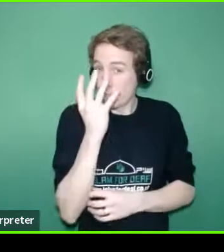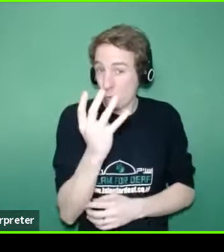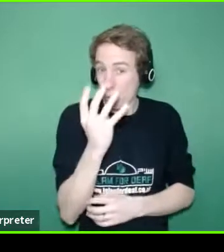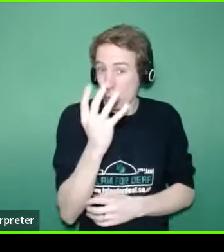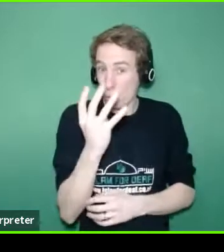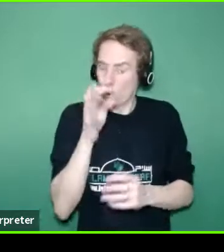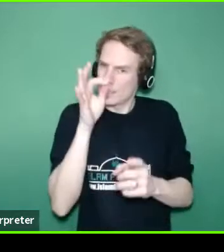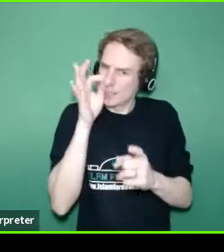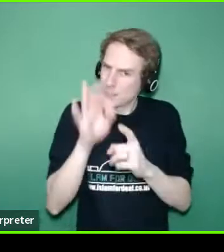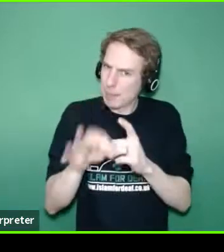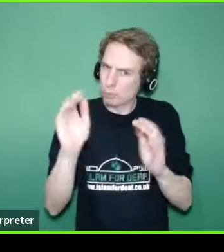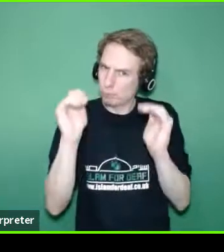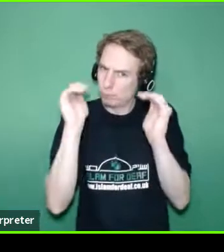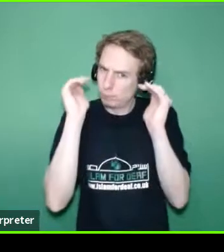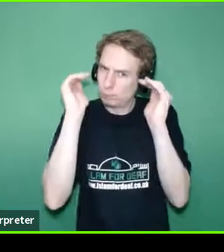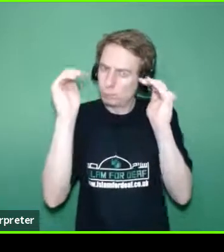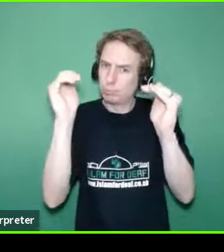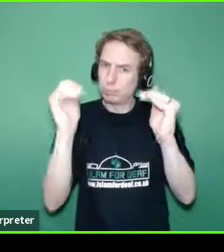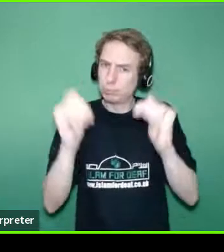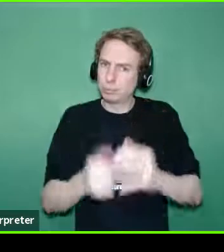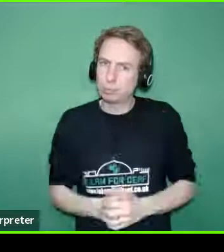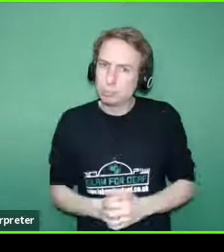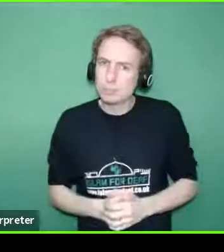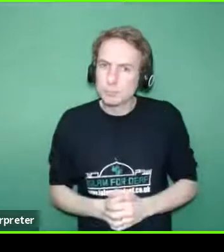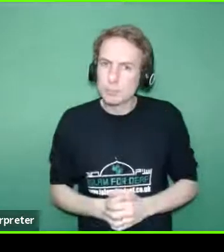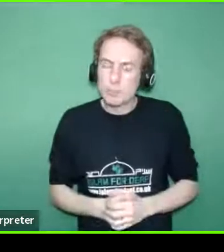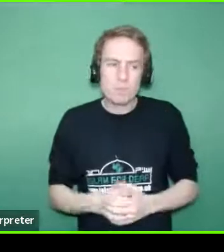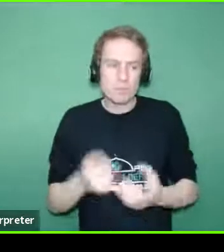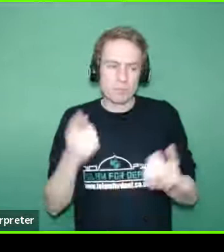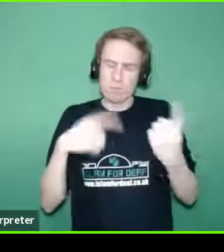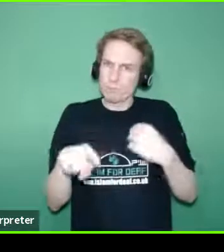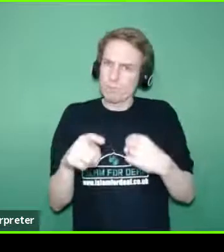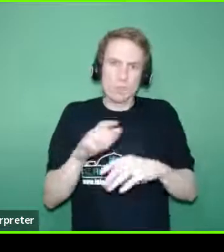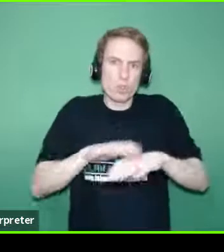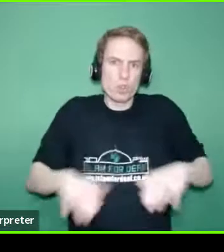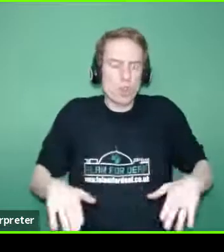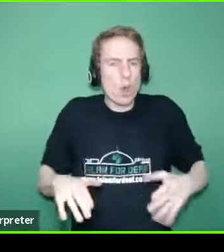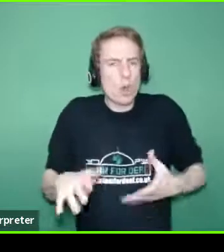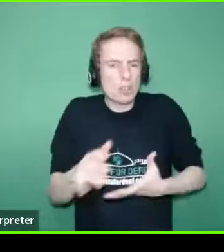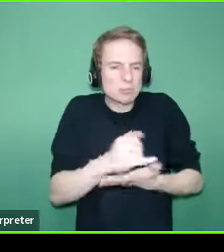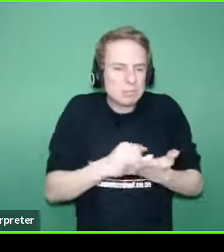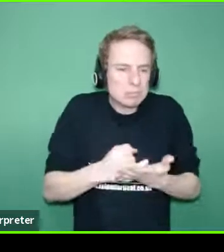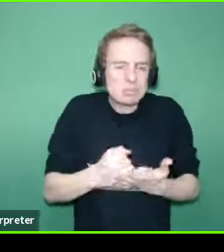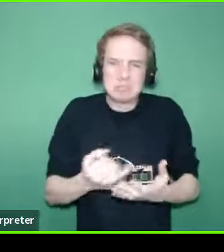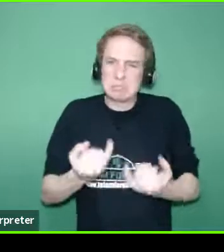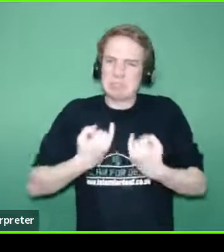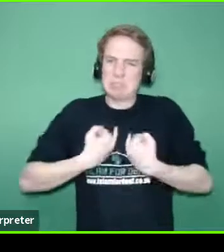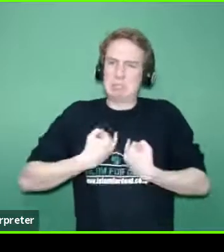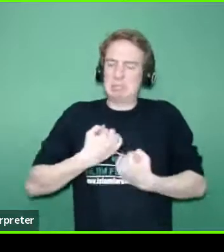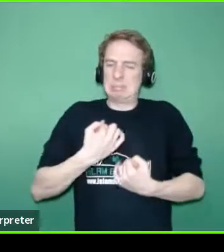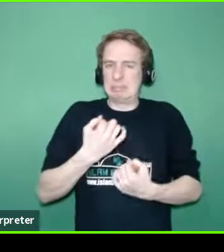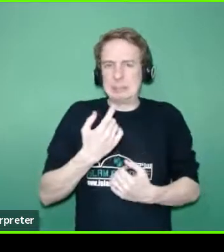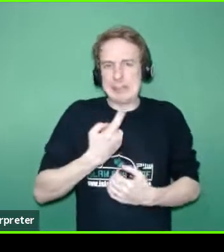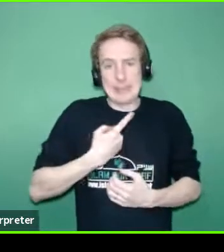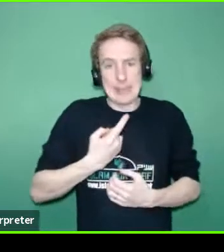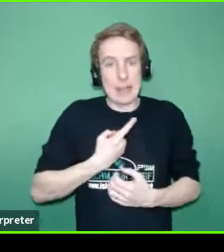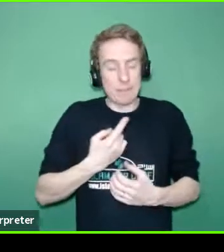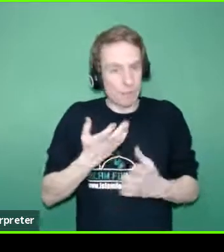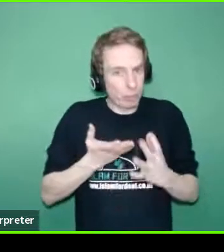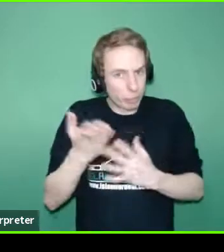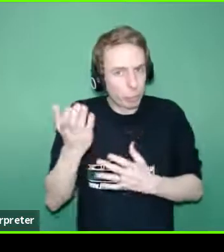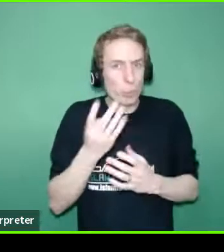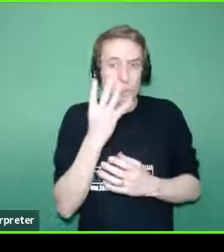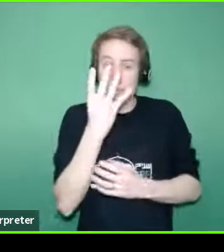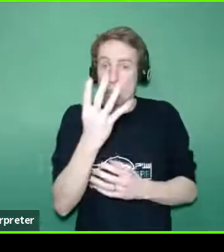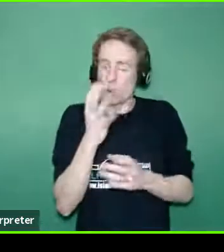wrong yourselves during them. And this is the thing that we should take note of, that during these 4 months,